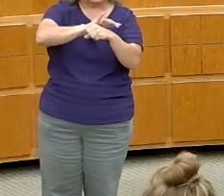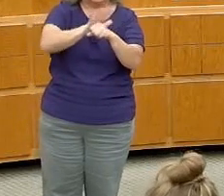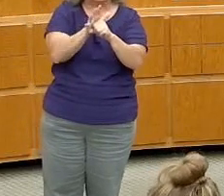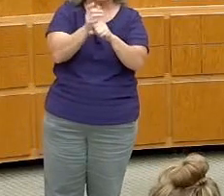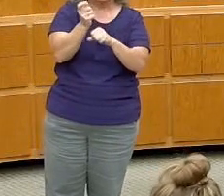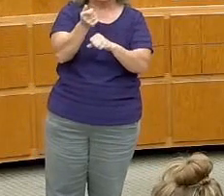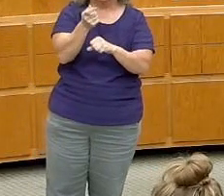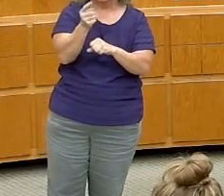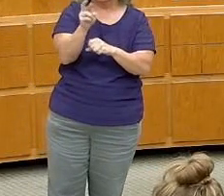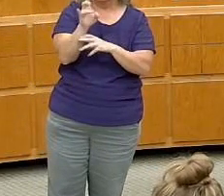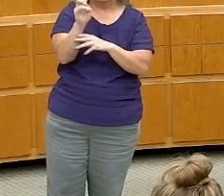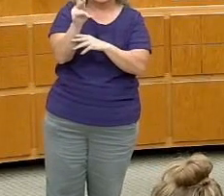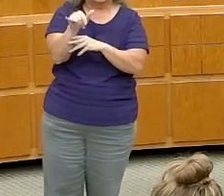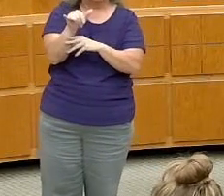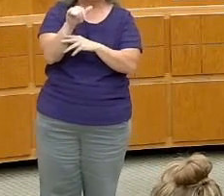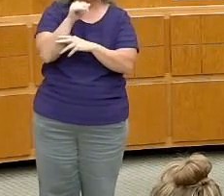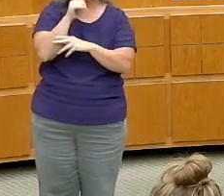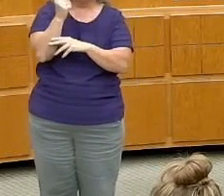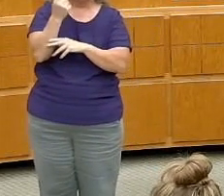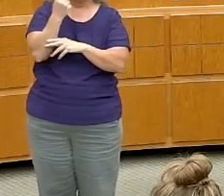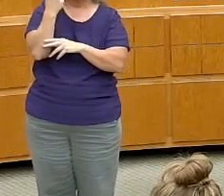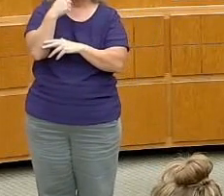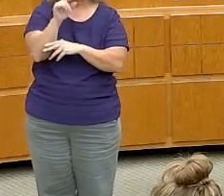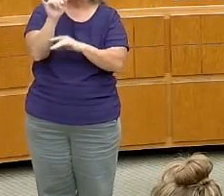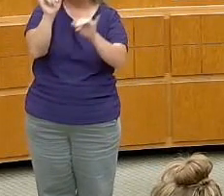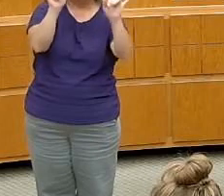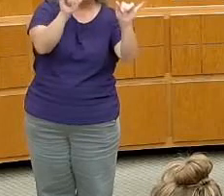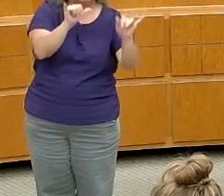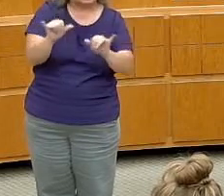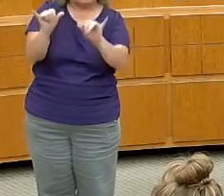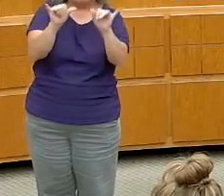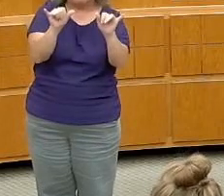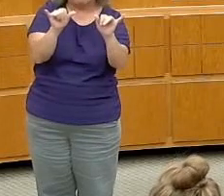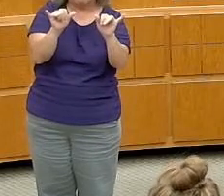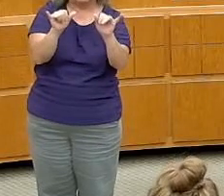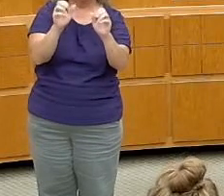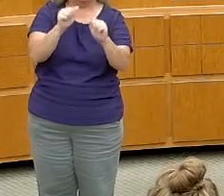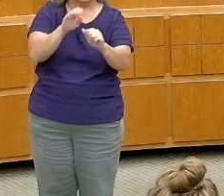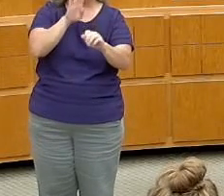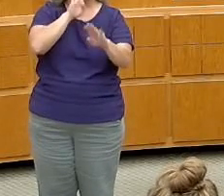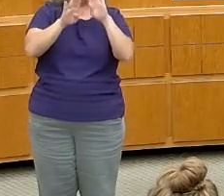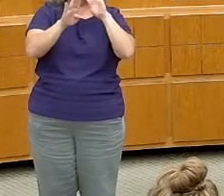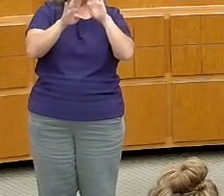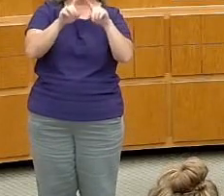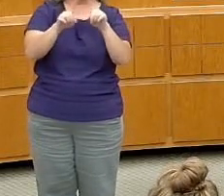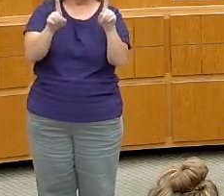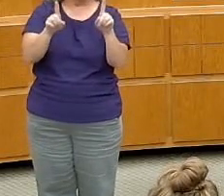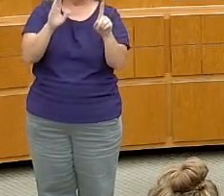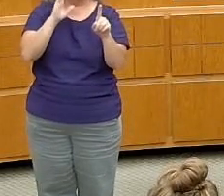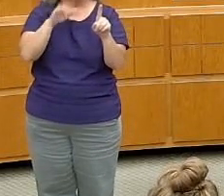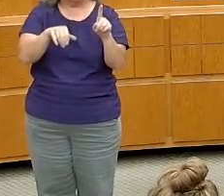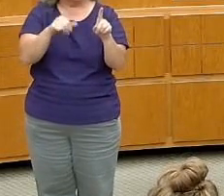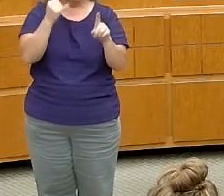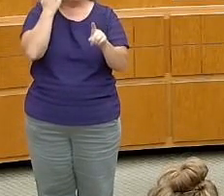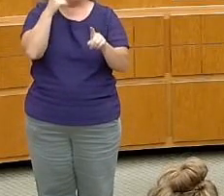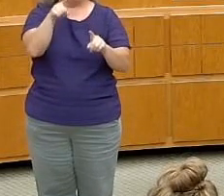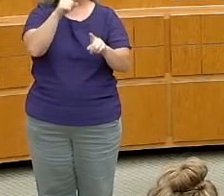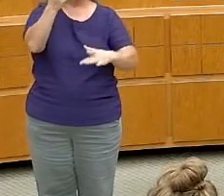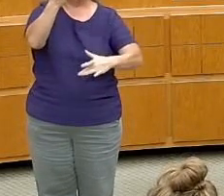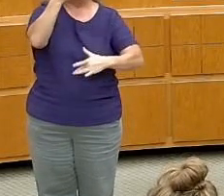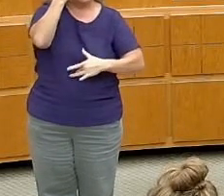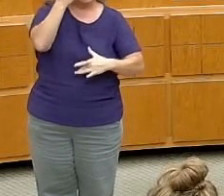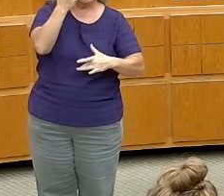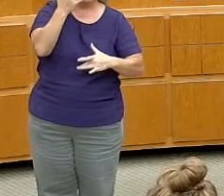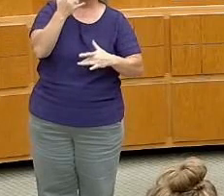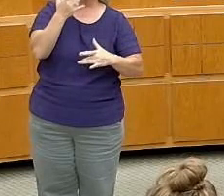the same across the board. And it can be very frustrating. But what we do know is if you're sick, we definitely want you to